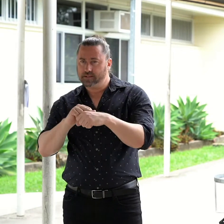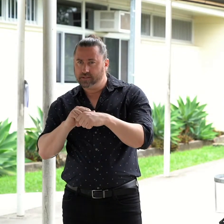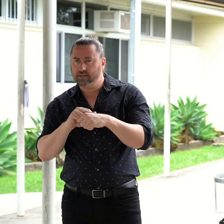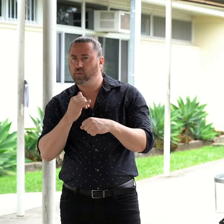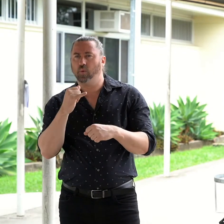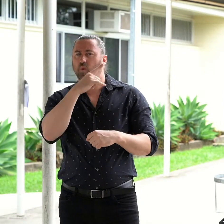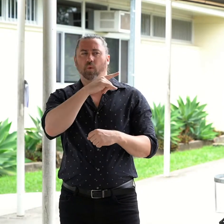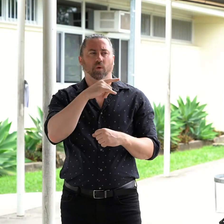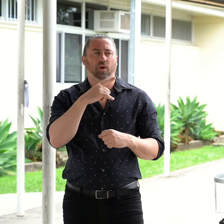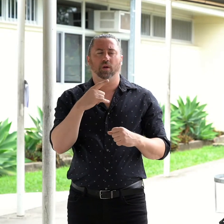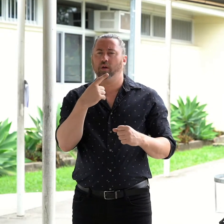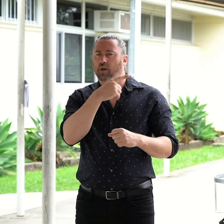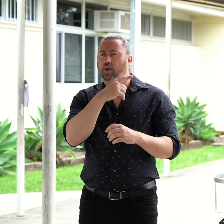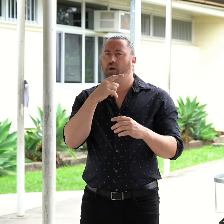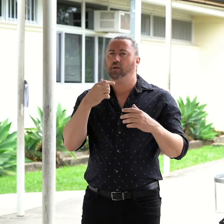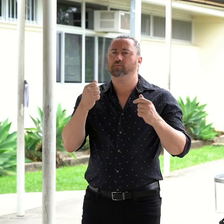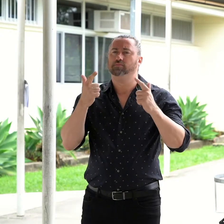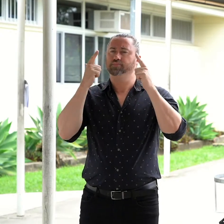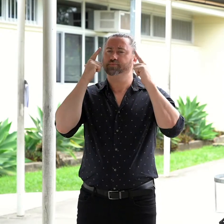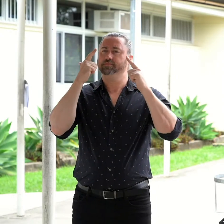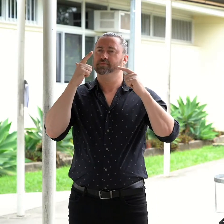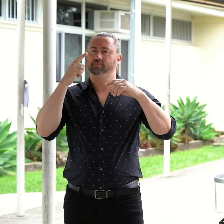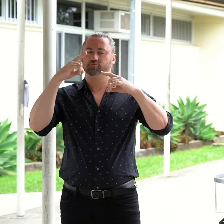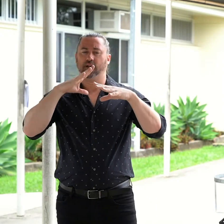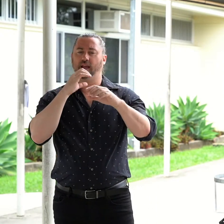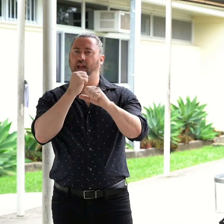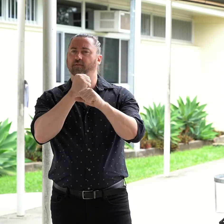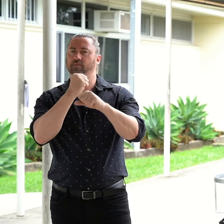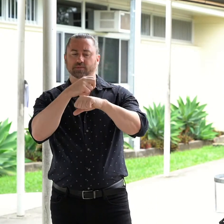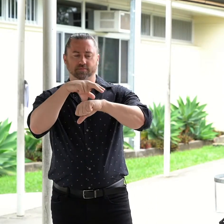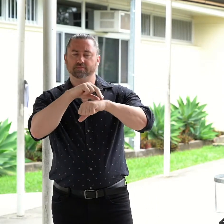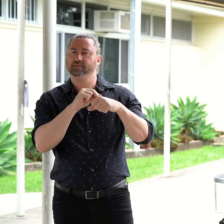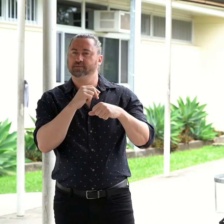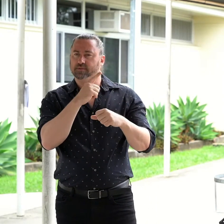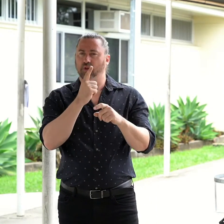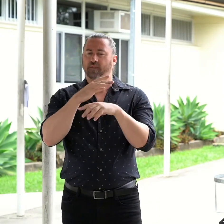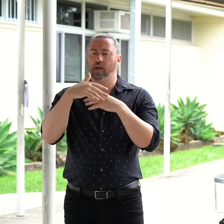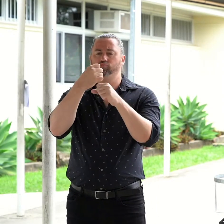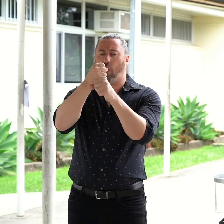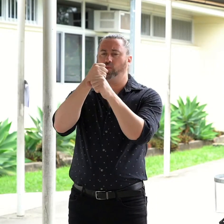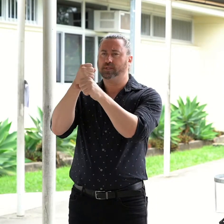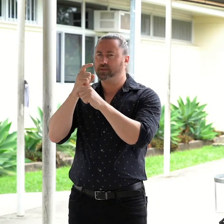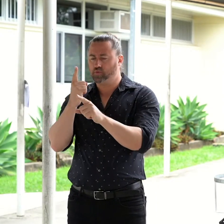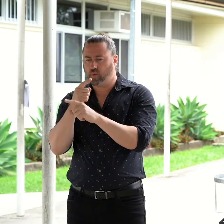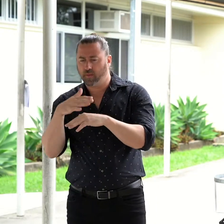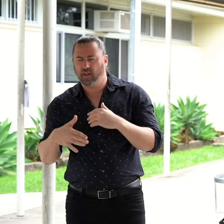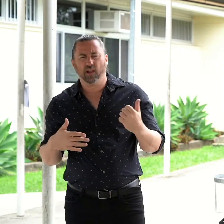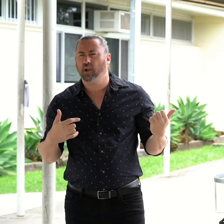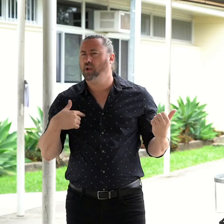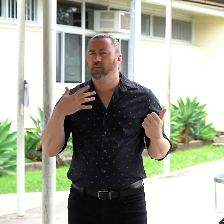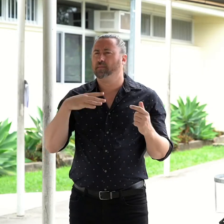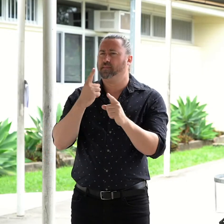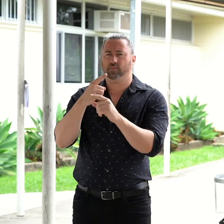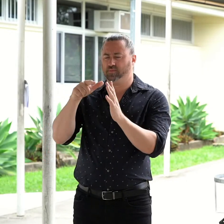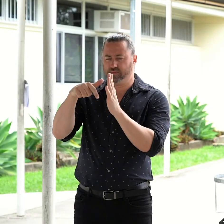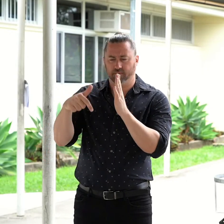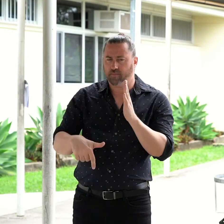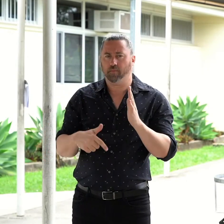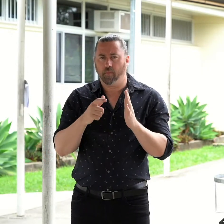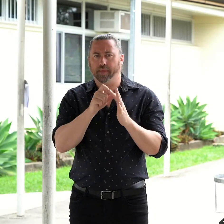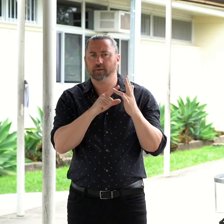counterpart, Minister Fernandez, on the violence and on the protest? Oh, look, I'm not going to go into specifics, but I get